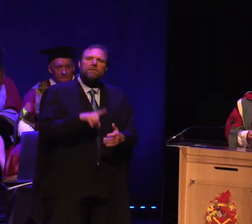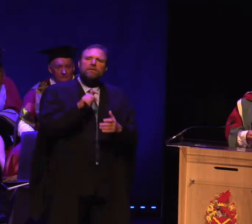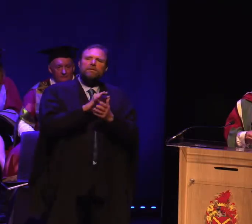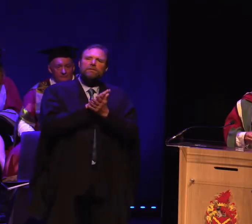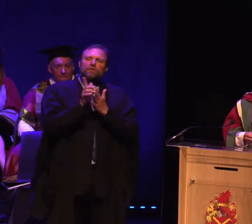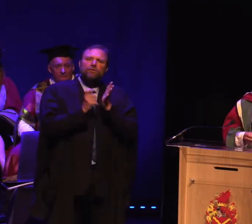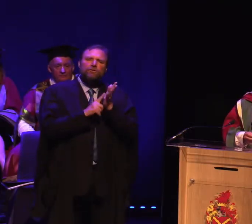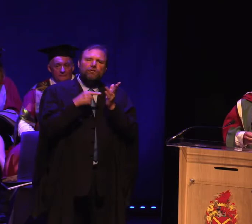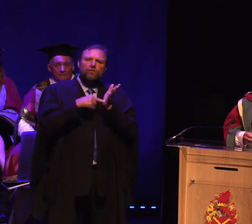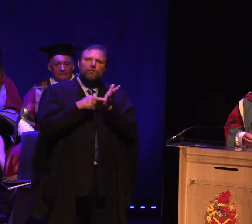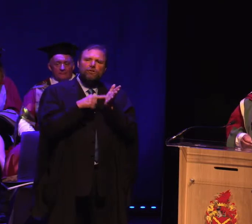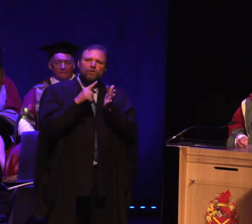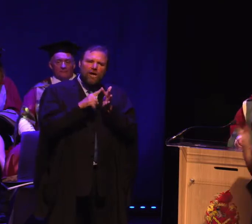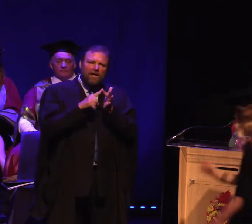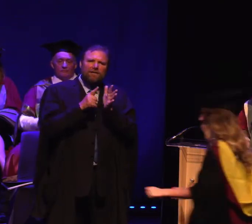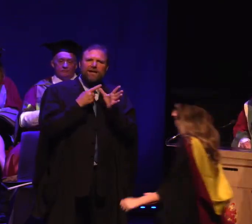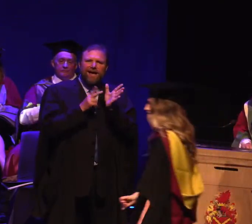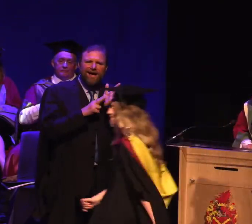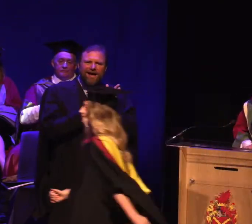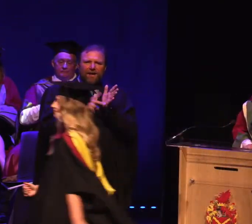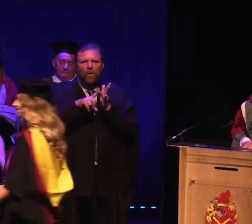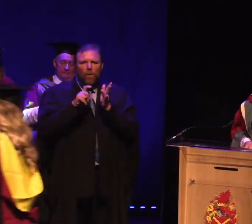Charlotte Ann O'Connell.